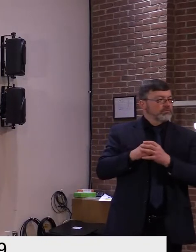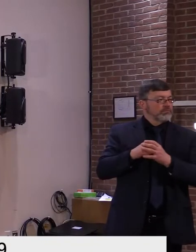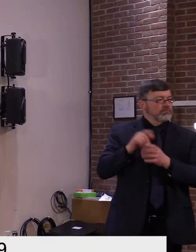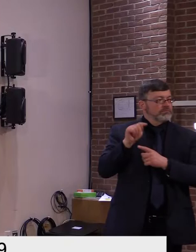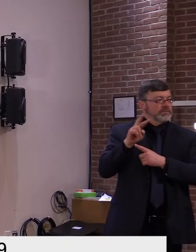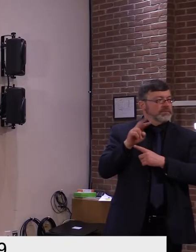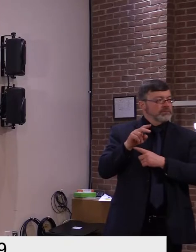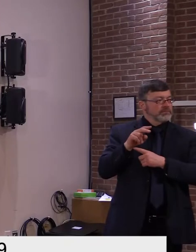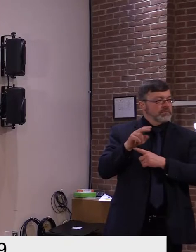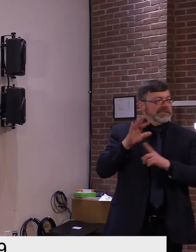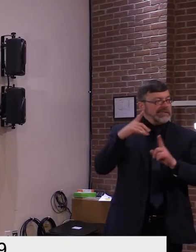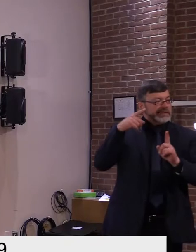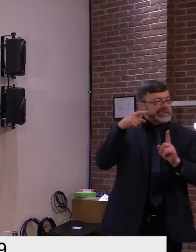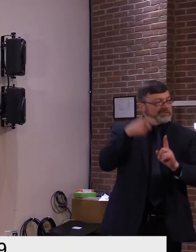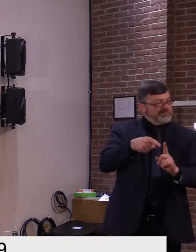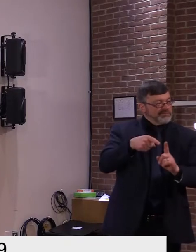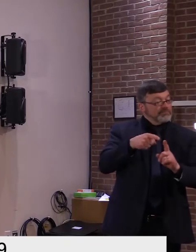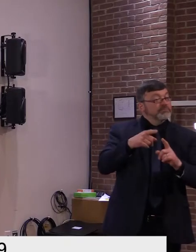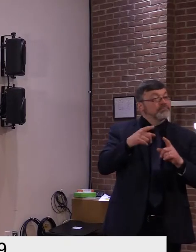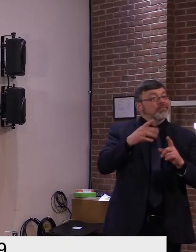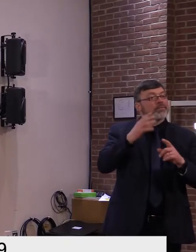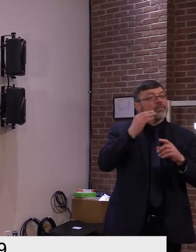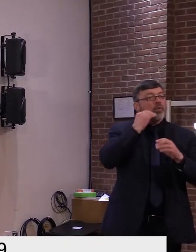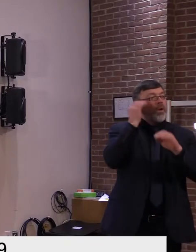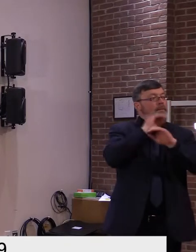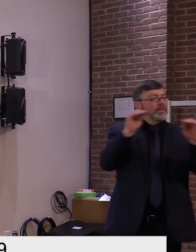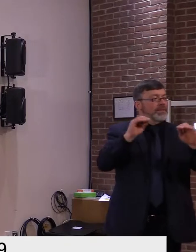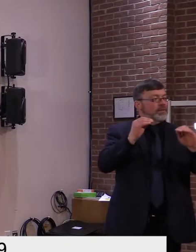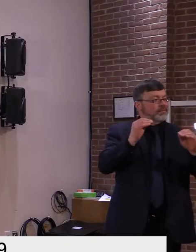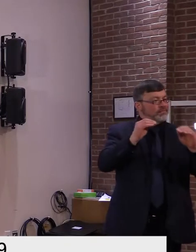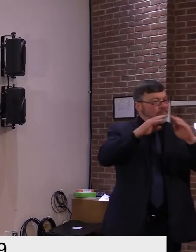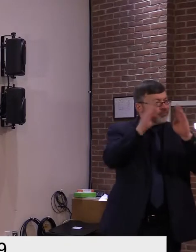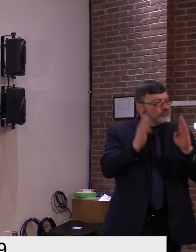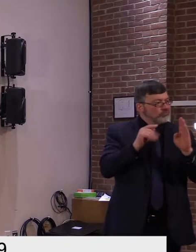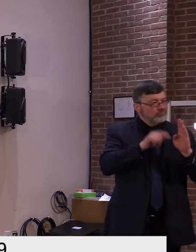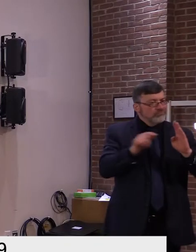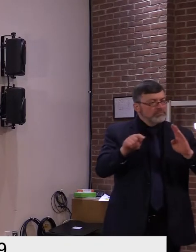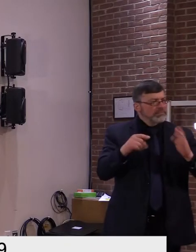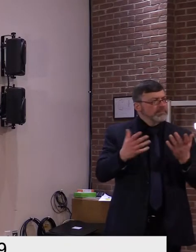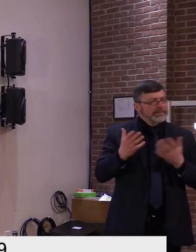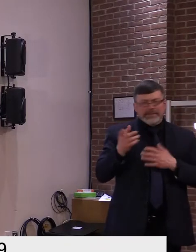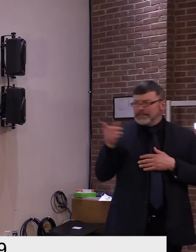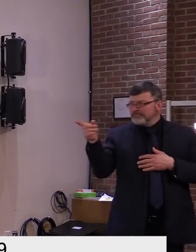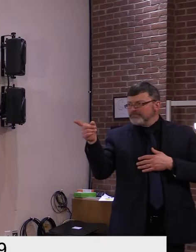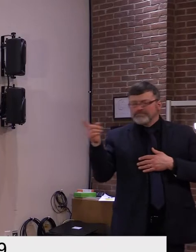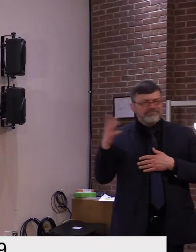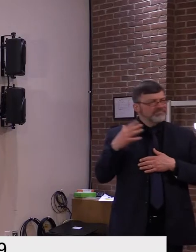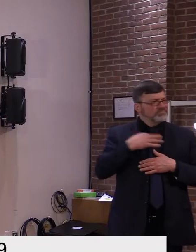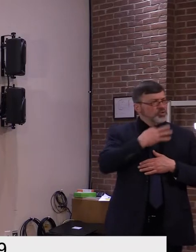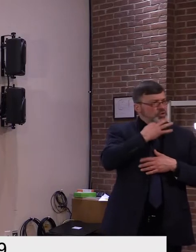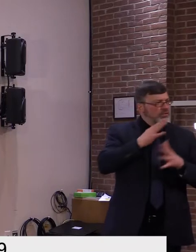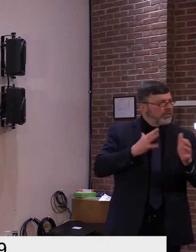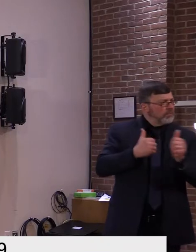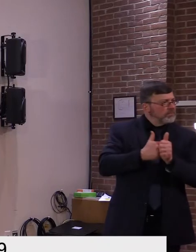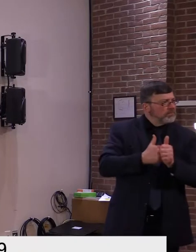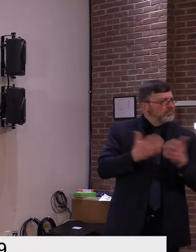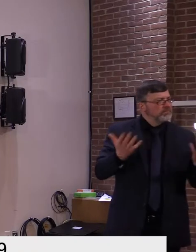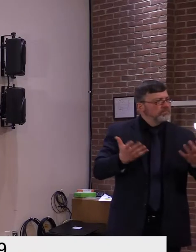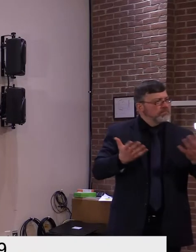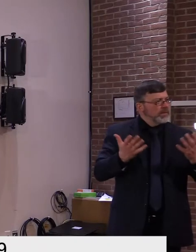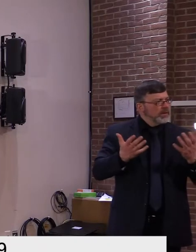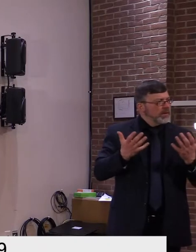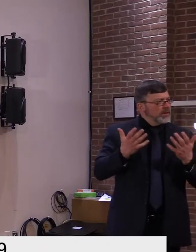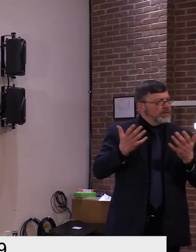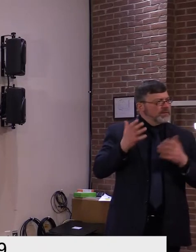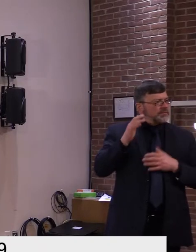that? We've had several instances of problems, especially up here. We hear mostly about the problems